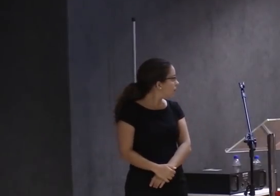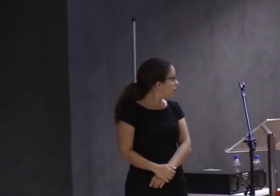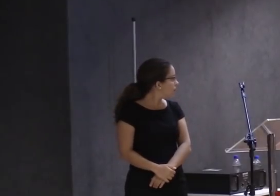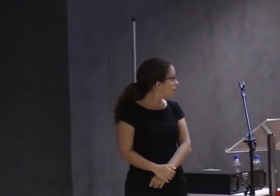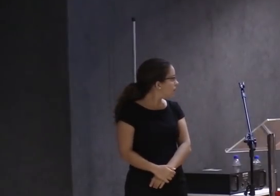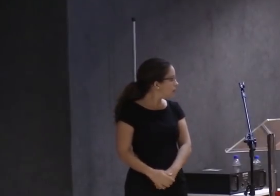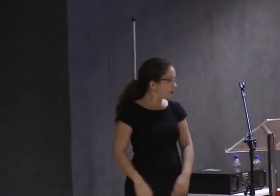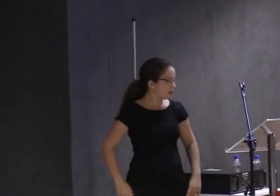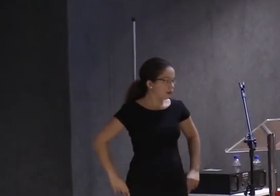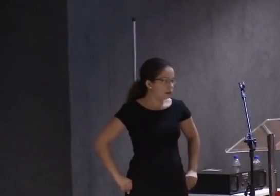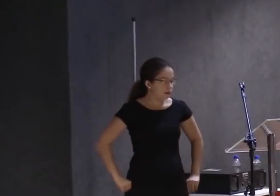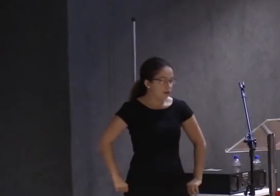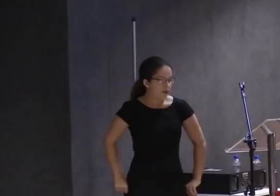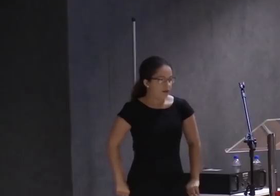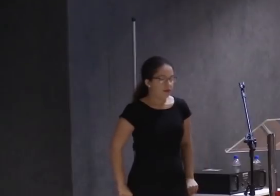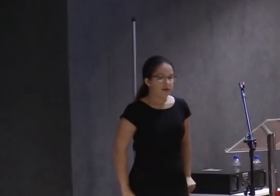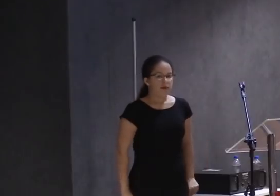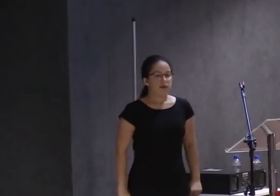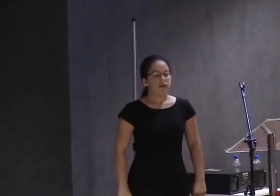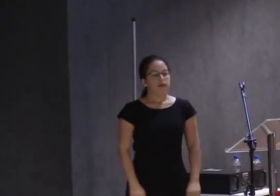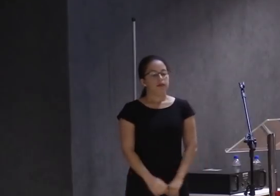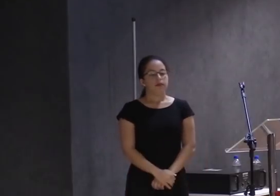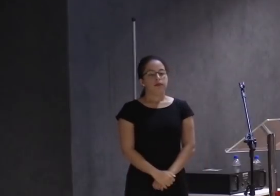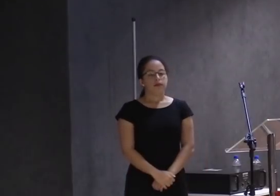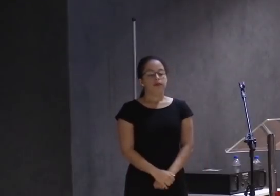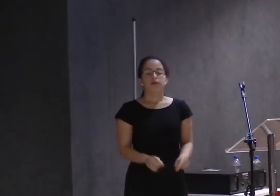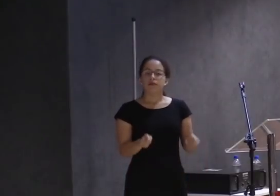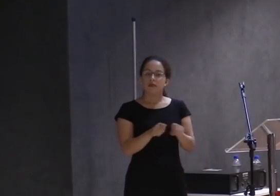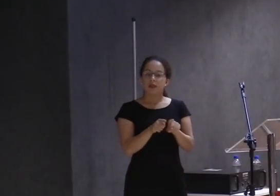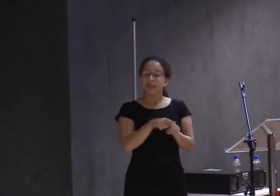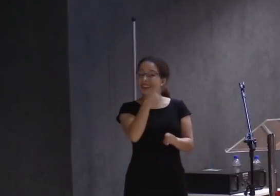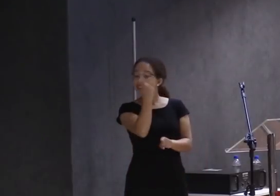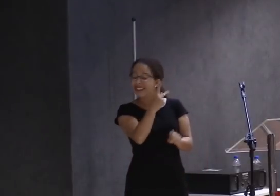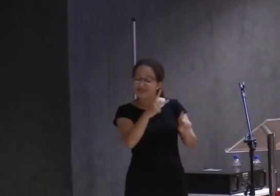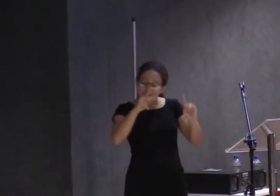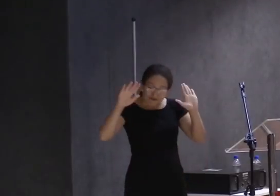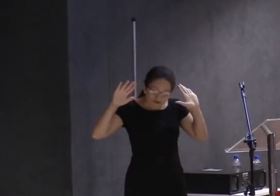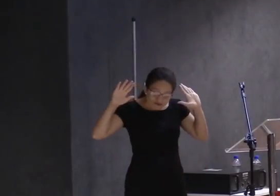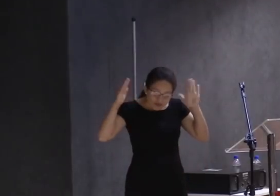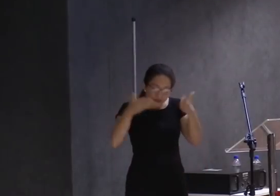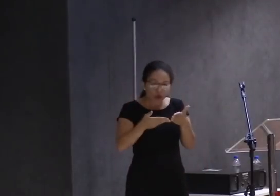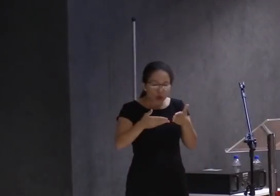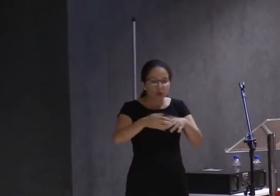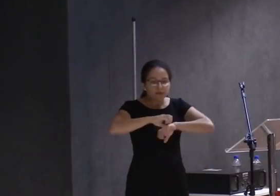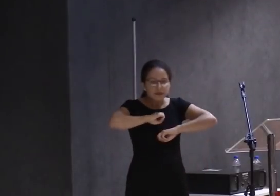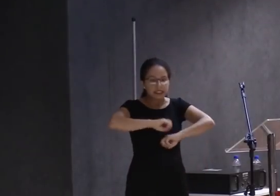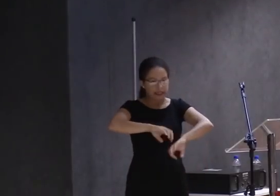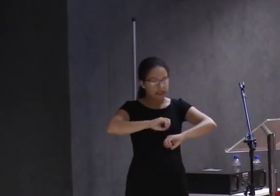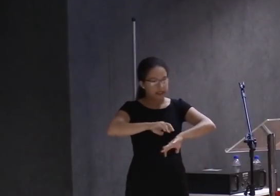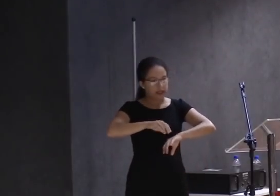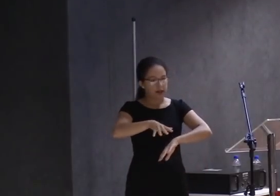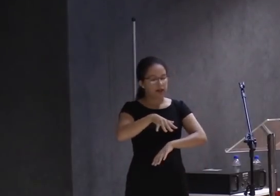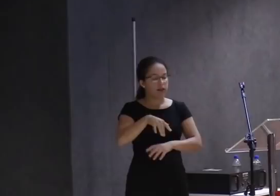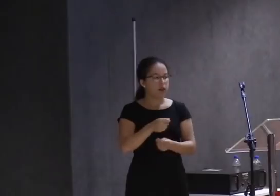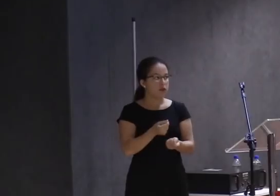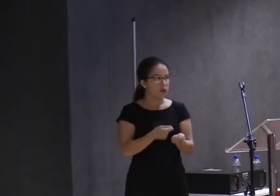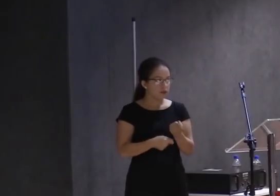on bioeconomy. Eles também têm uma influência muito grande na ensino de